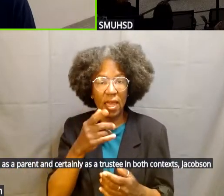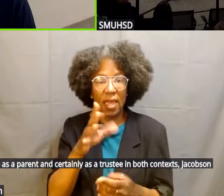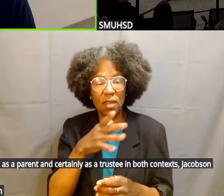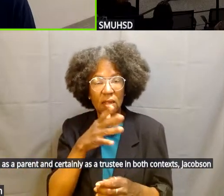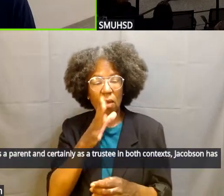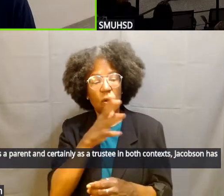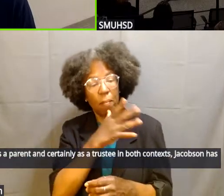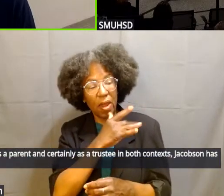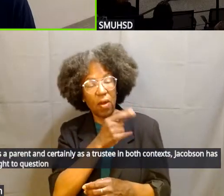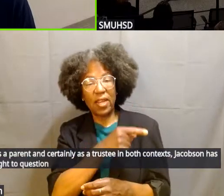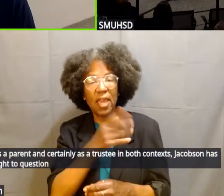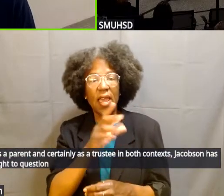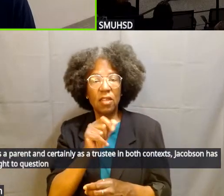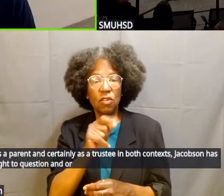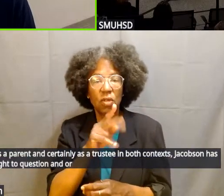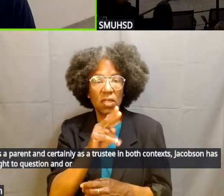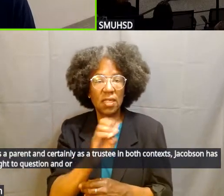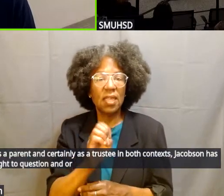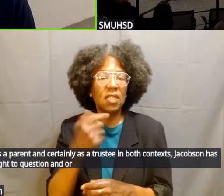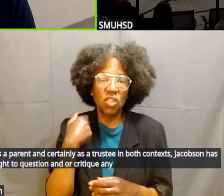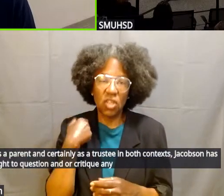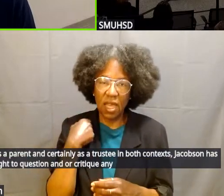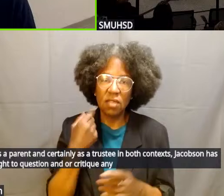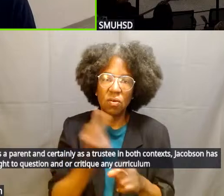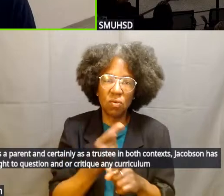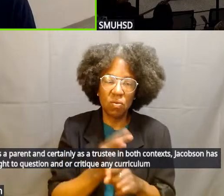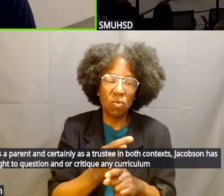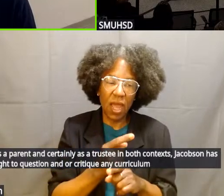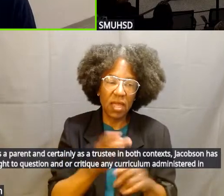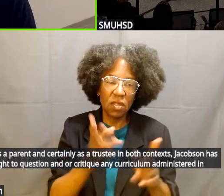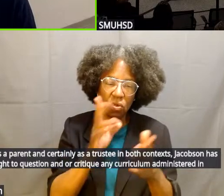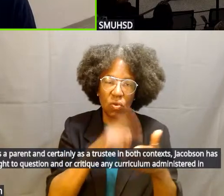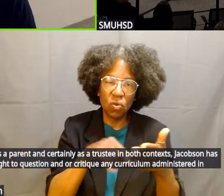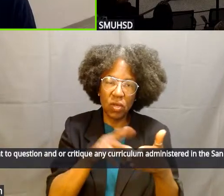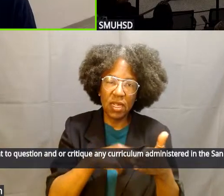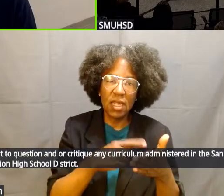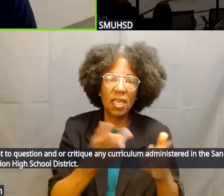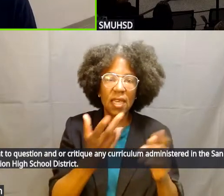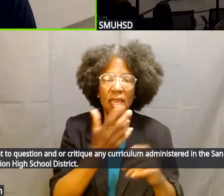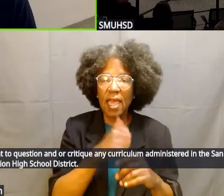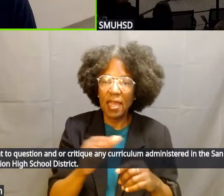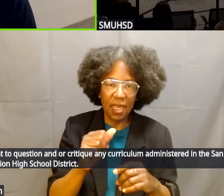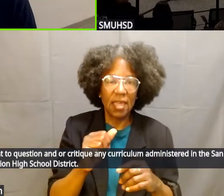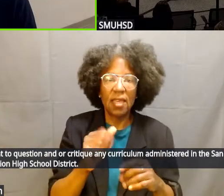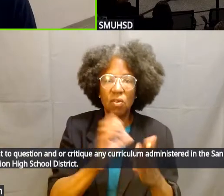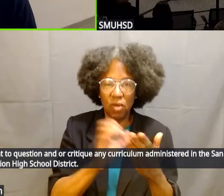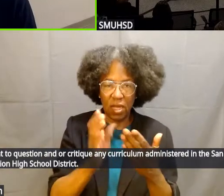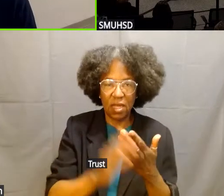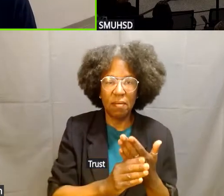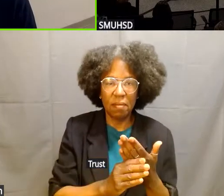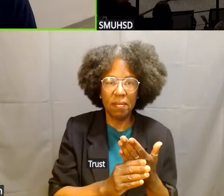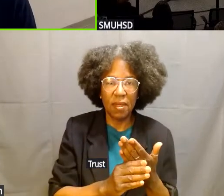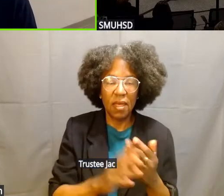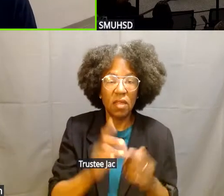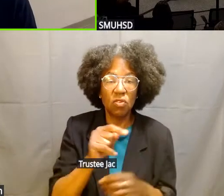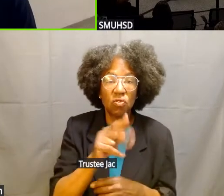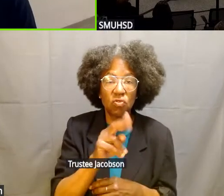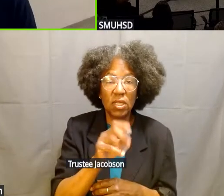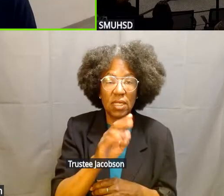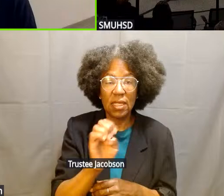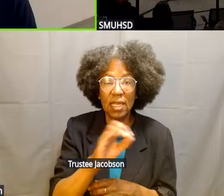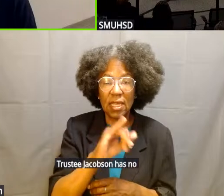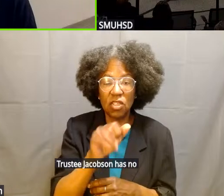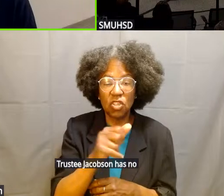question and or critique any curriculum administered in the San Mateo Union High School District. Trustee Jacobson has no